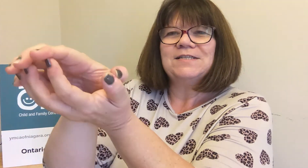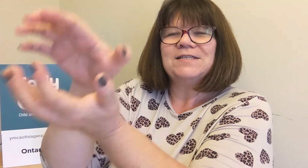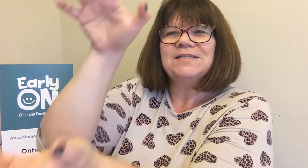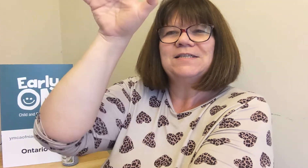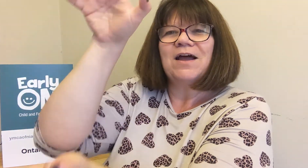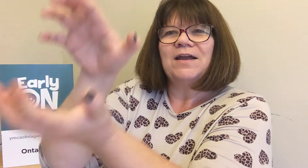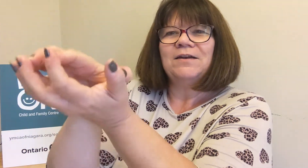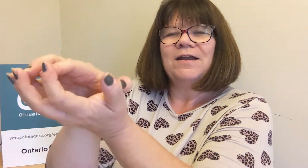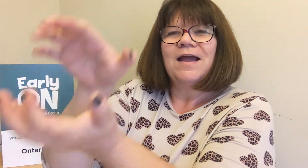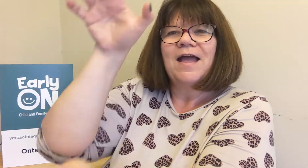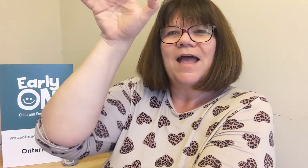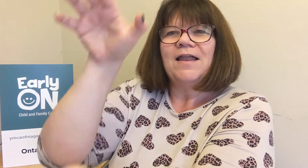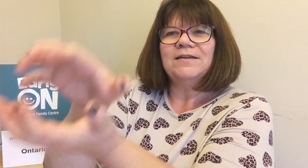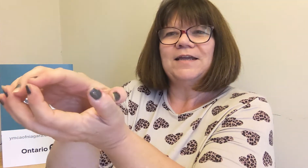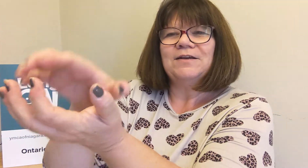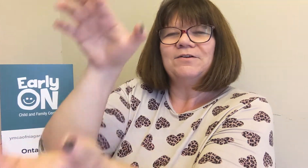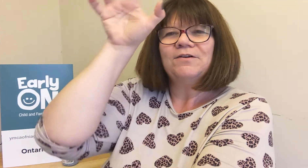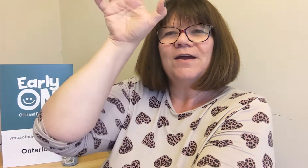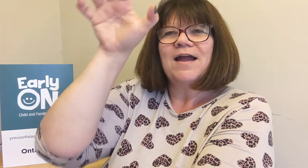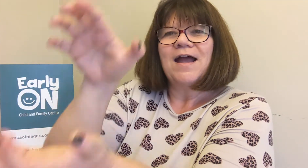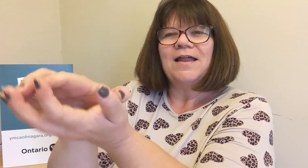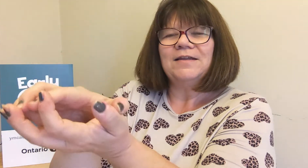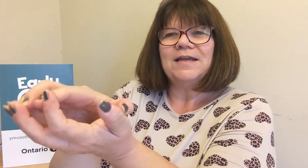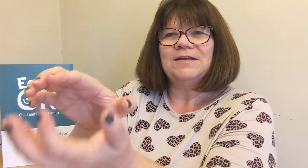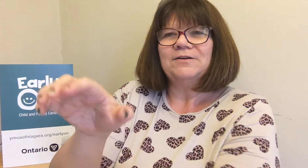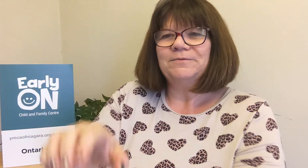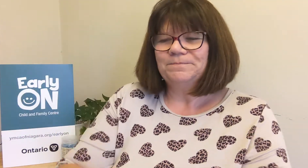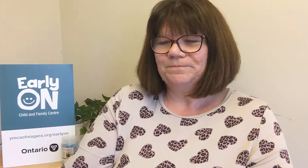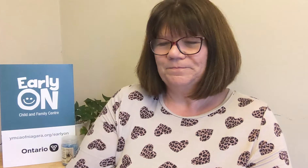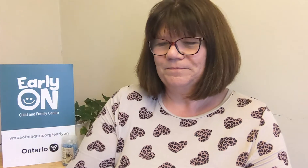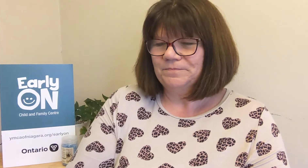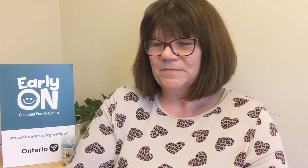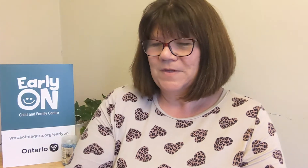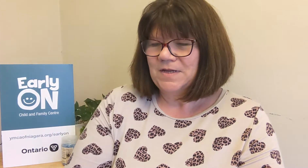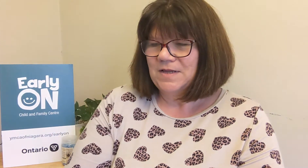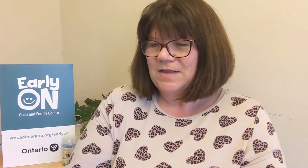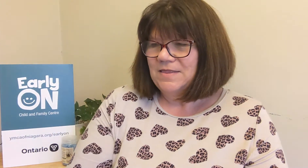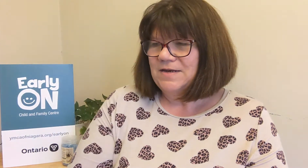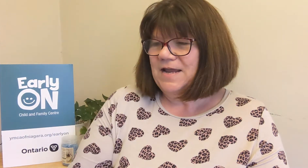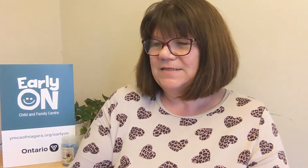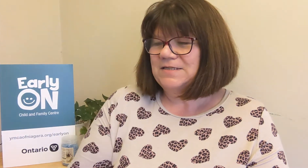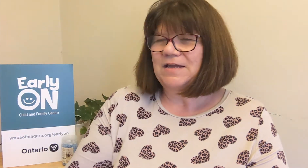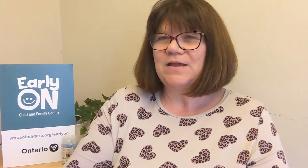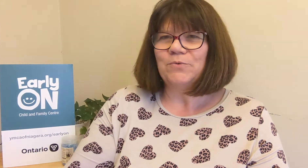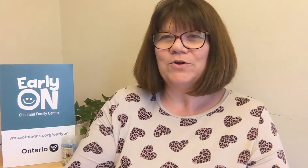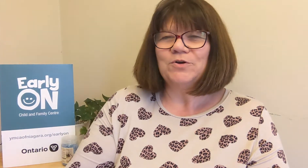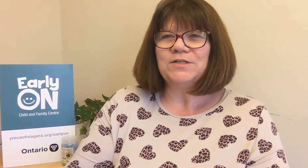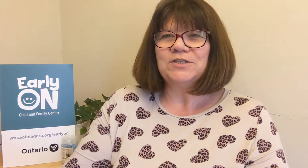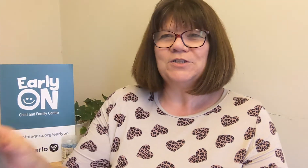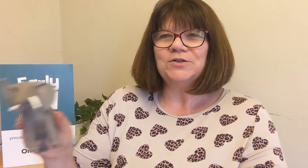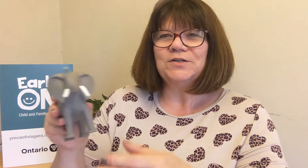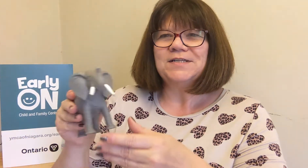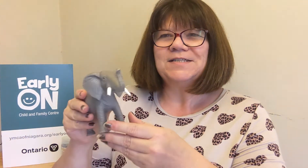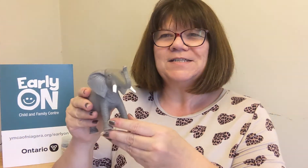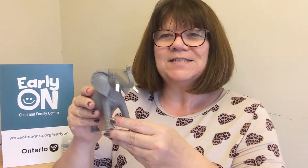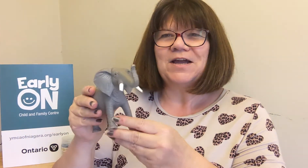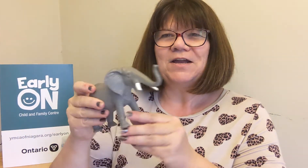is the sign alligator, alligator. The next sign that we're going to learn is the sign